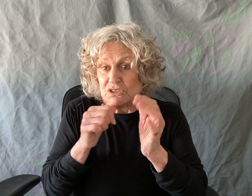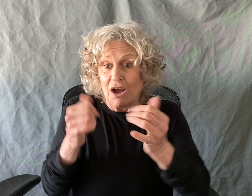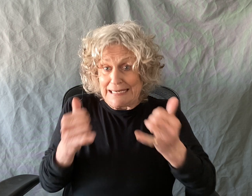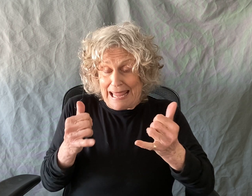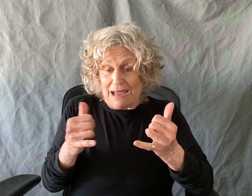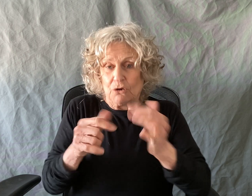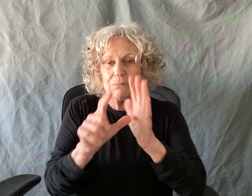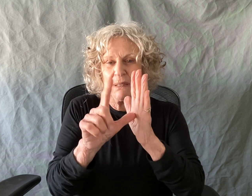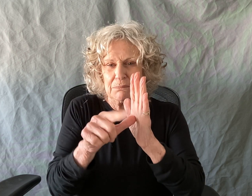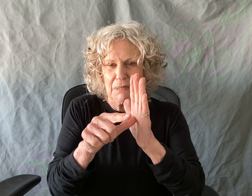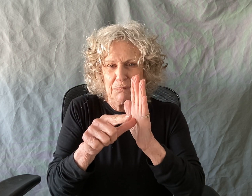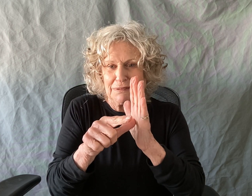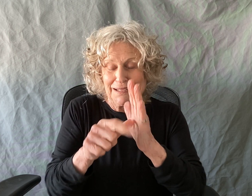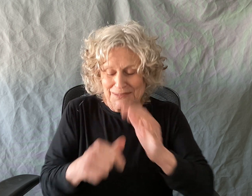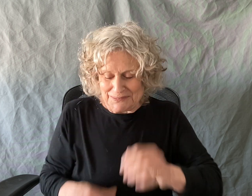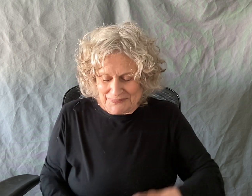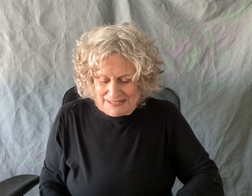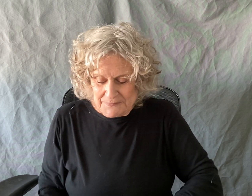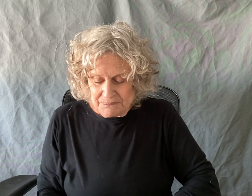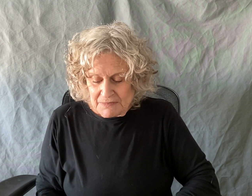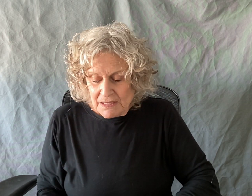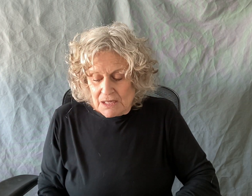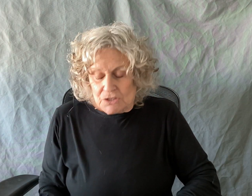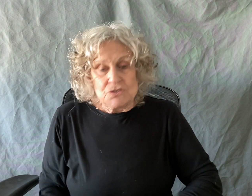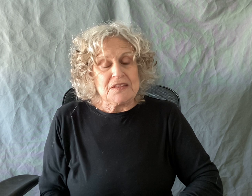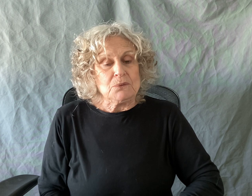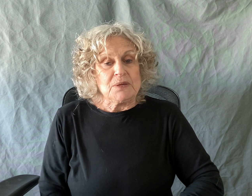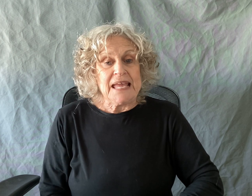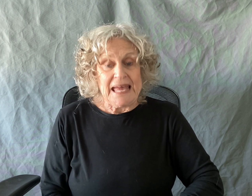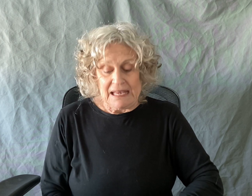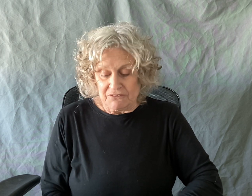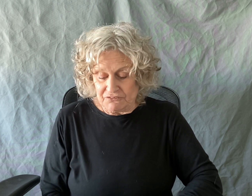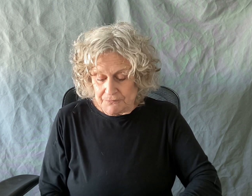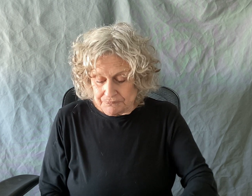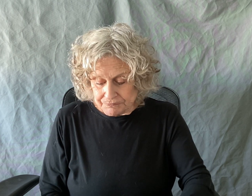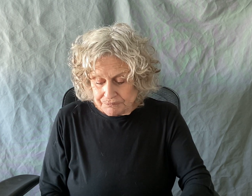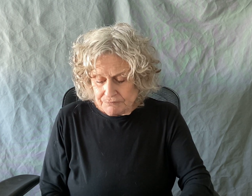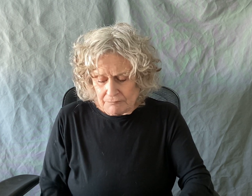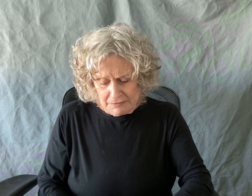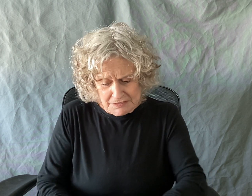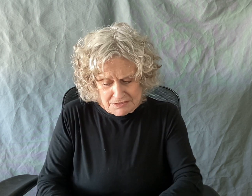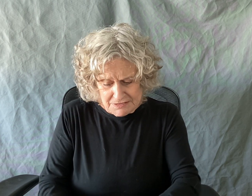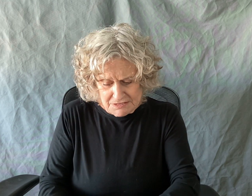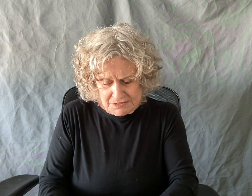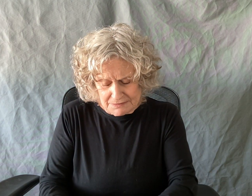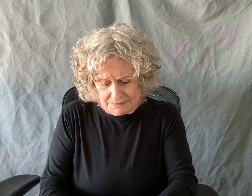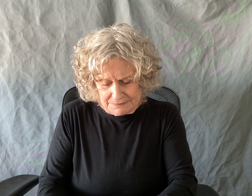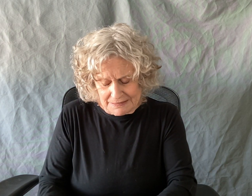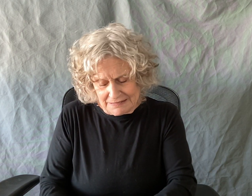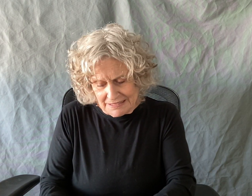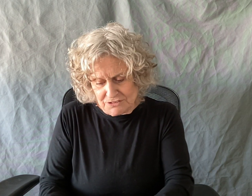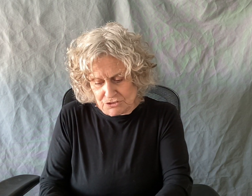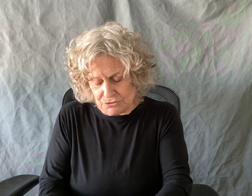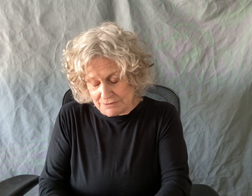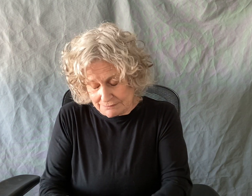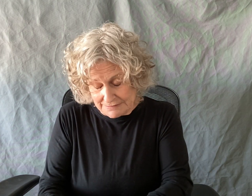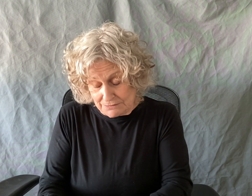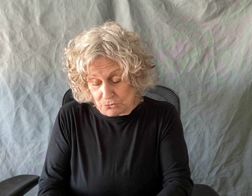Not now, but maybe later. Okay. So then we have this. I like to do it in